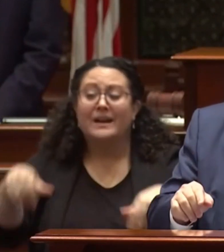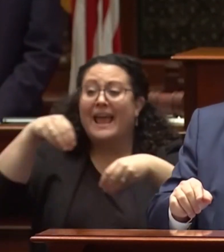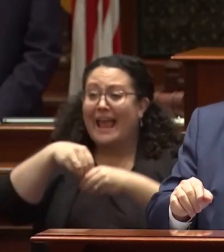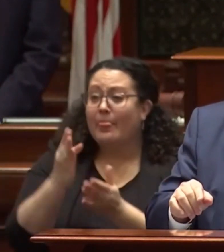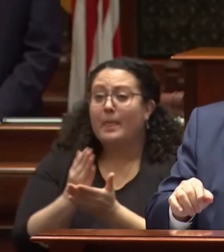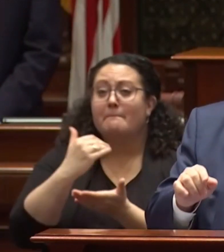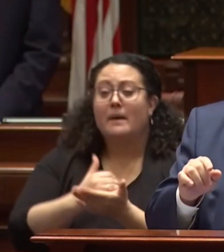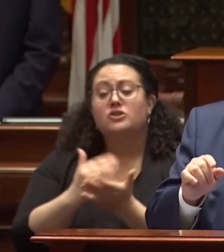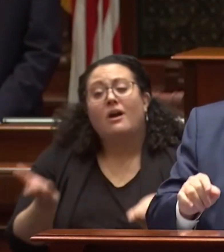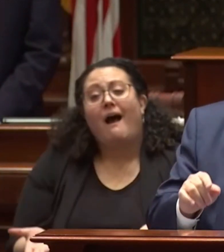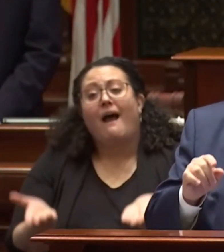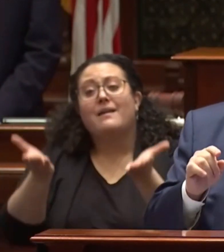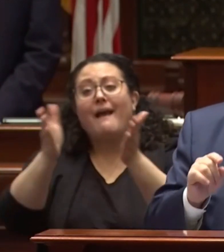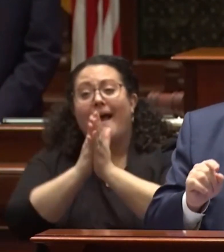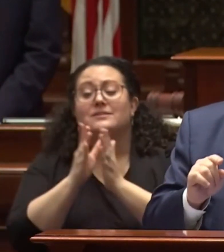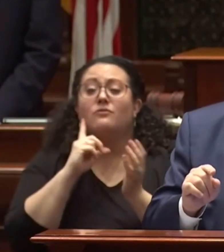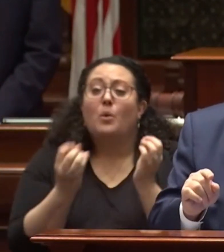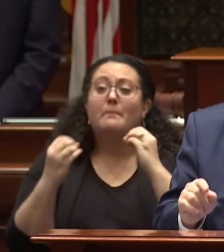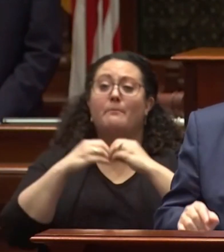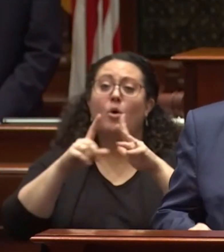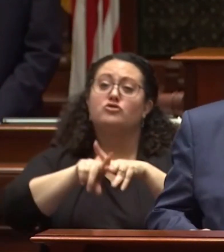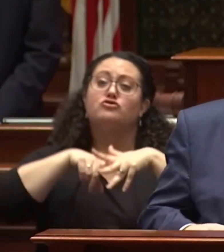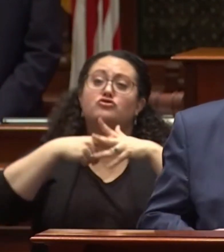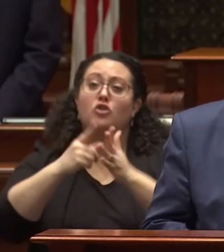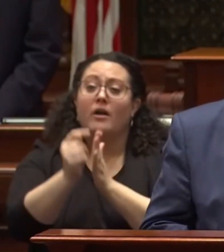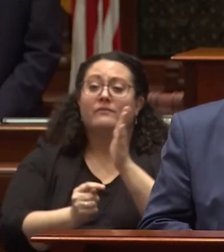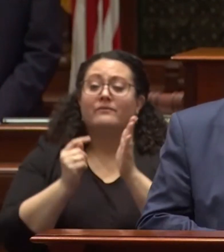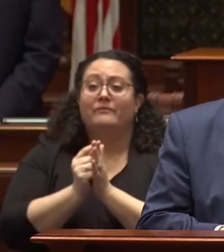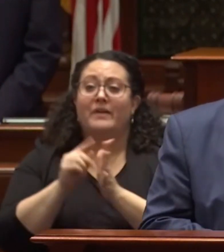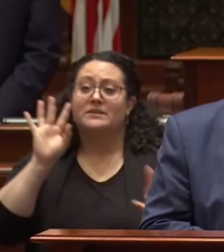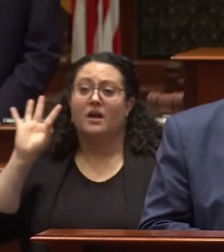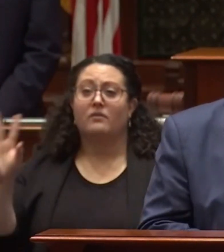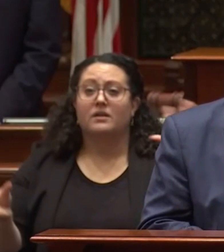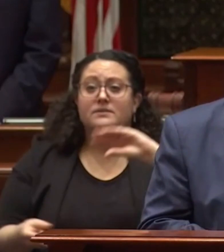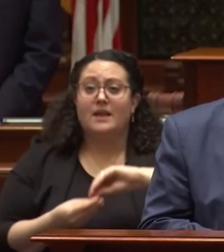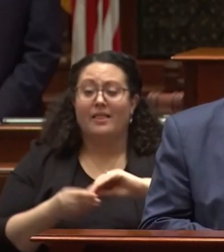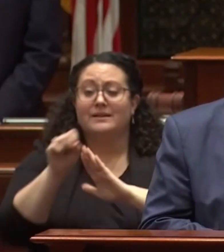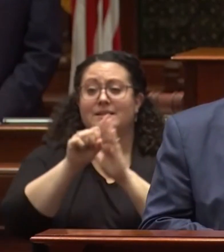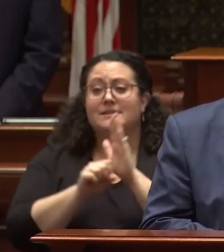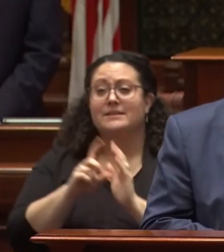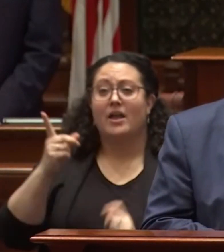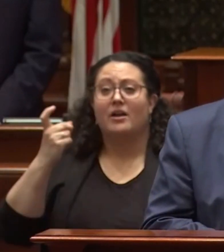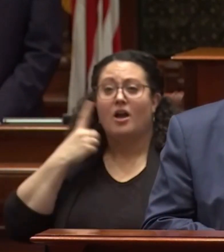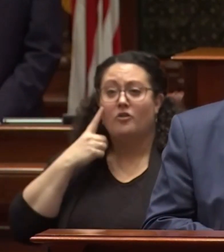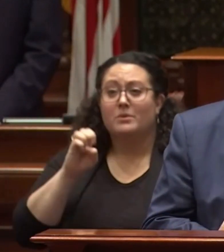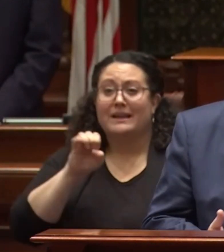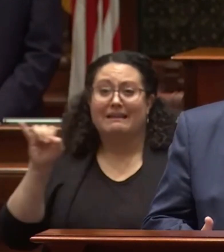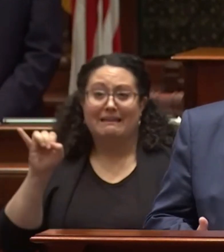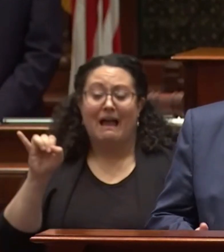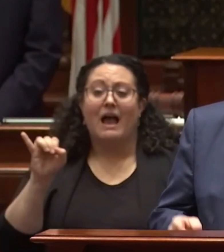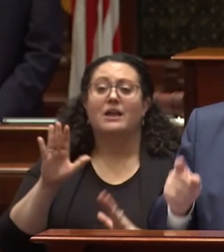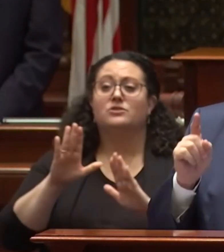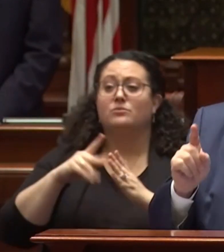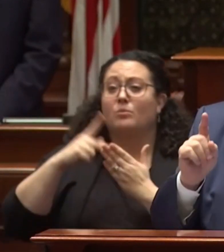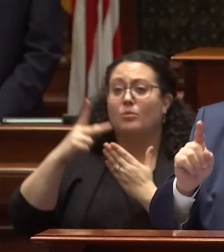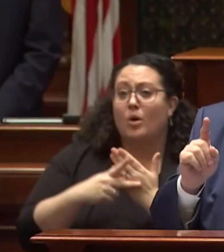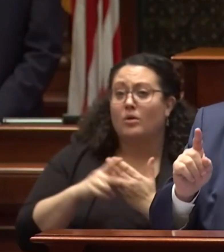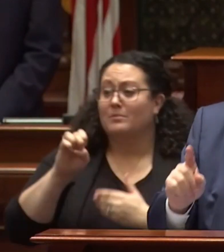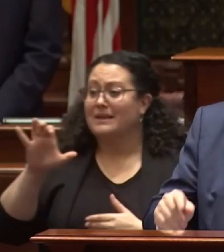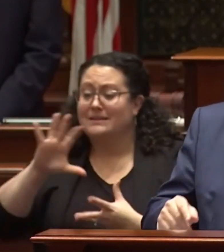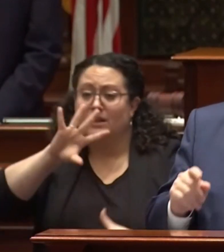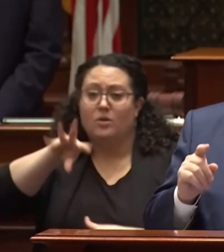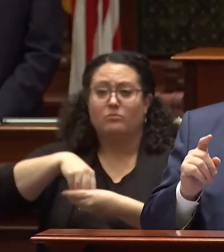this budget, we begin the first phase of consolidating state governments' early childhood programs into